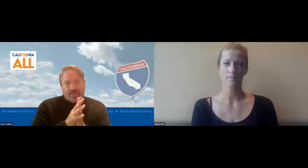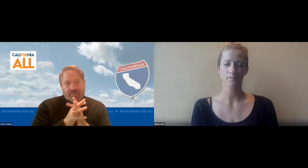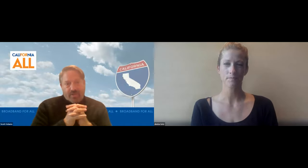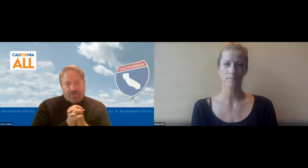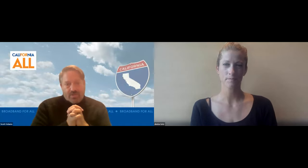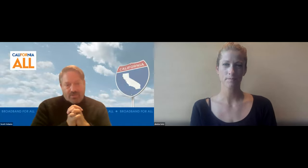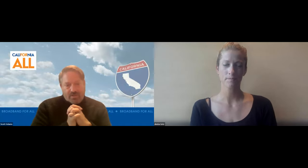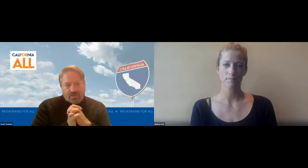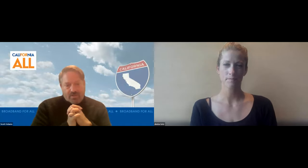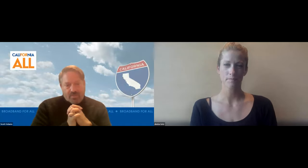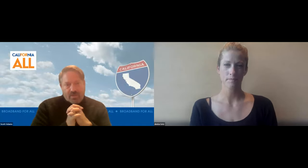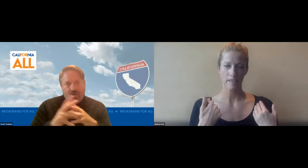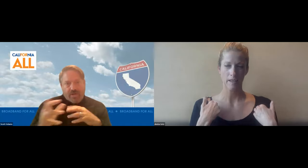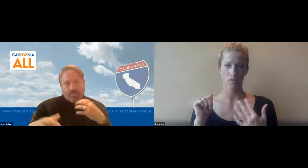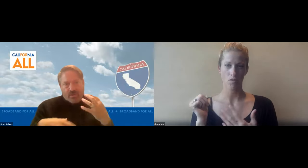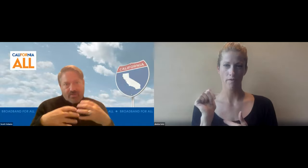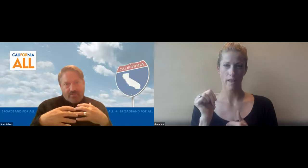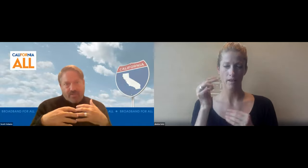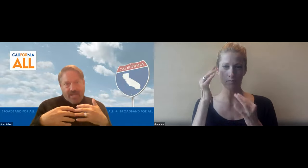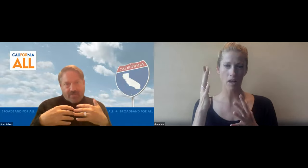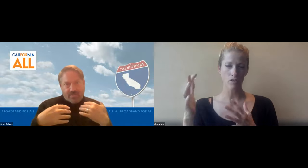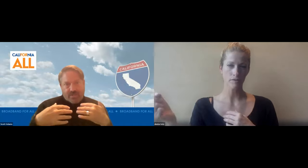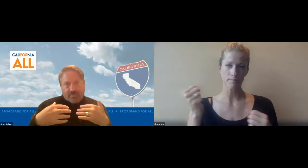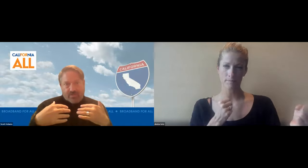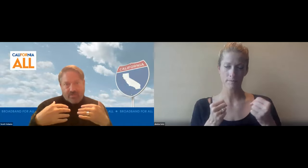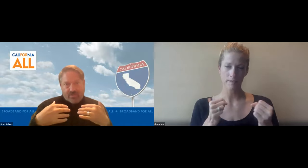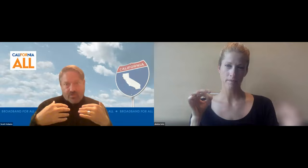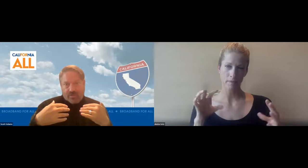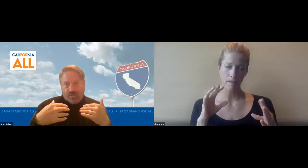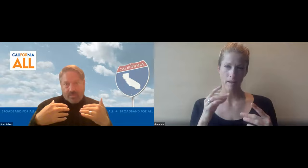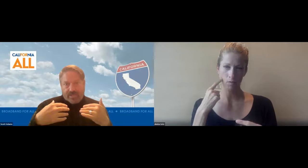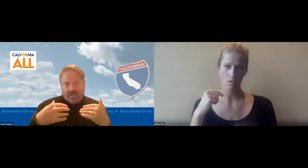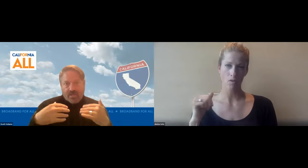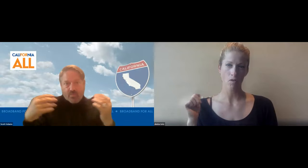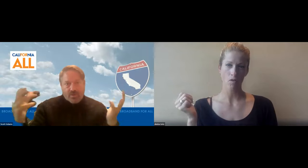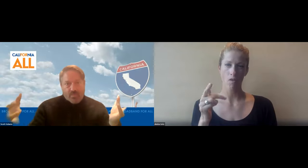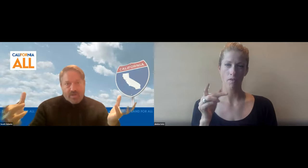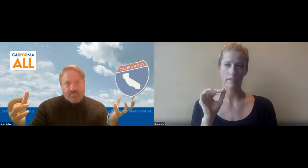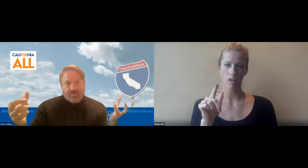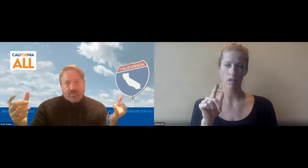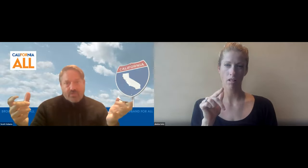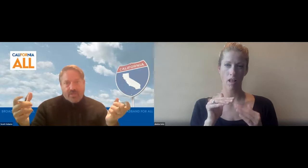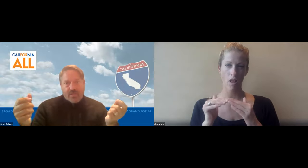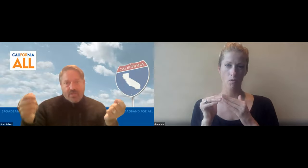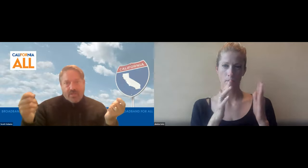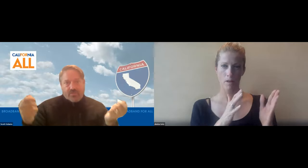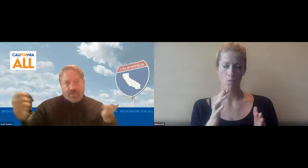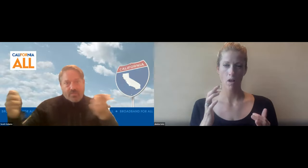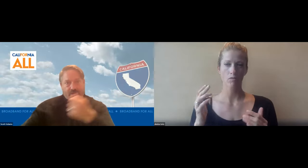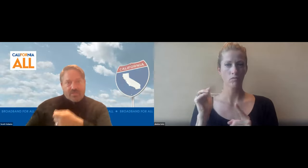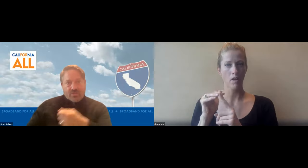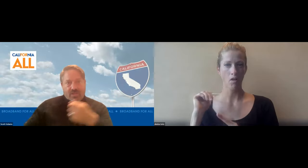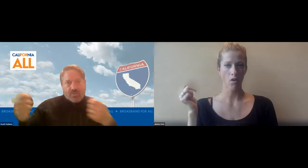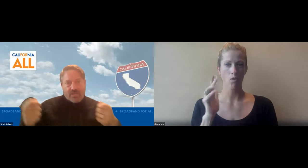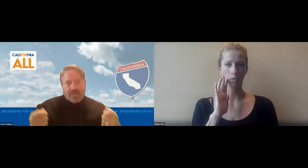all this information or input and feedback to develop the state digital equity plan, I want to remind folks that there is